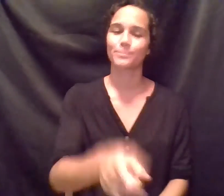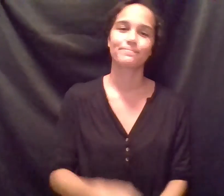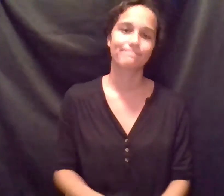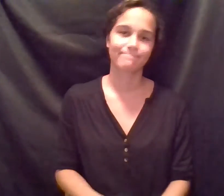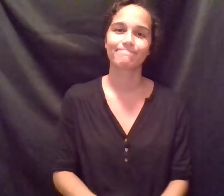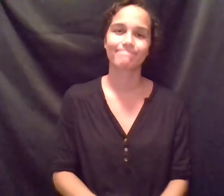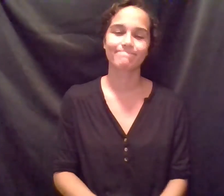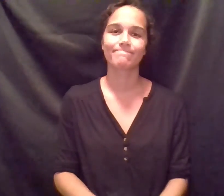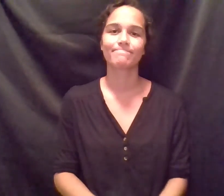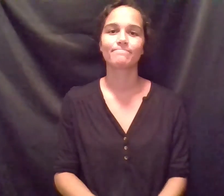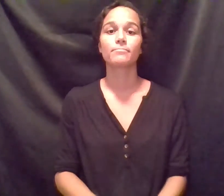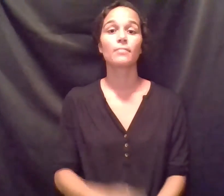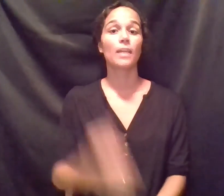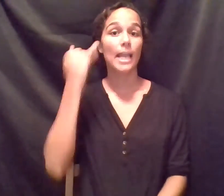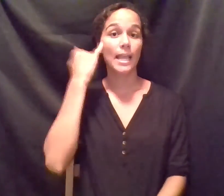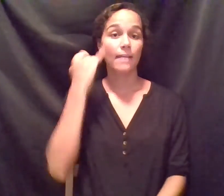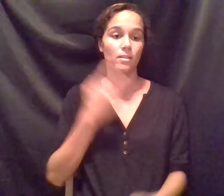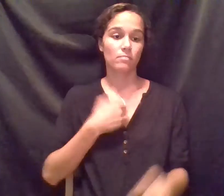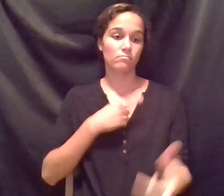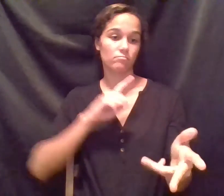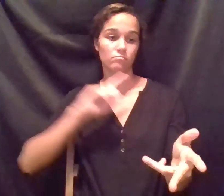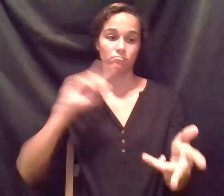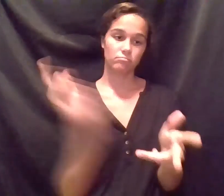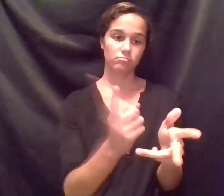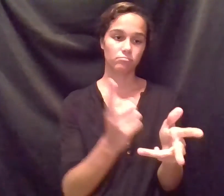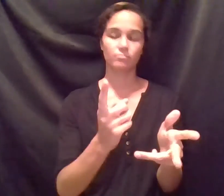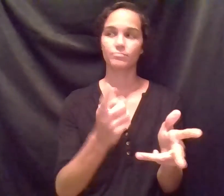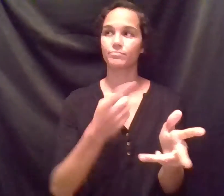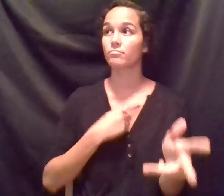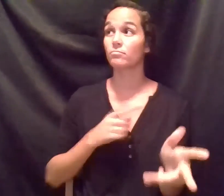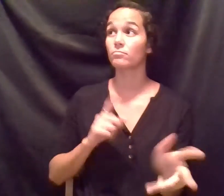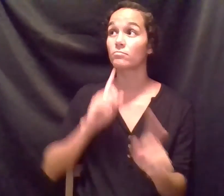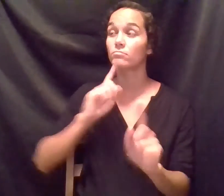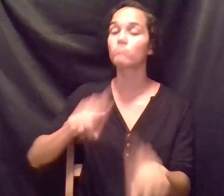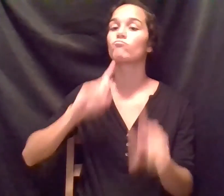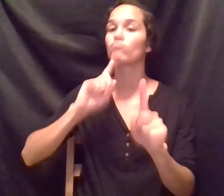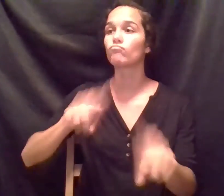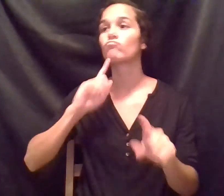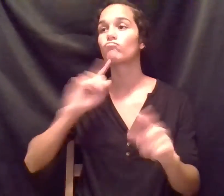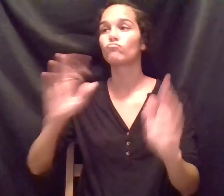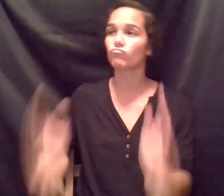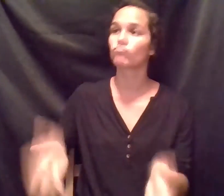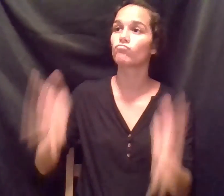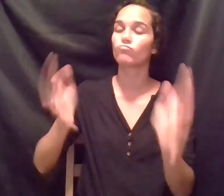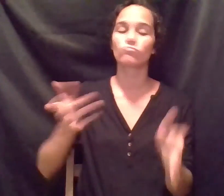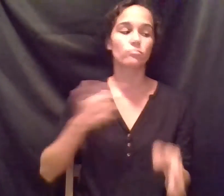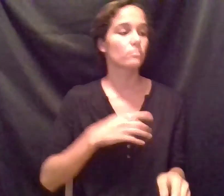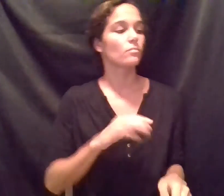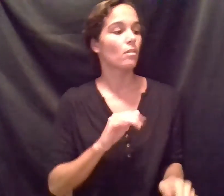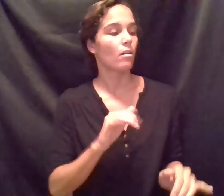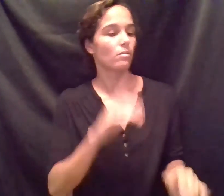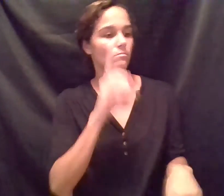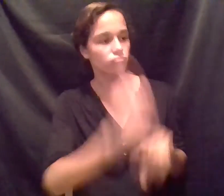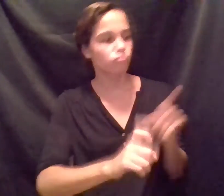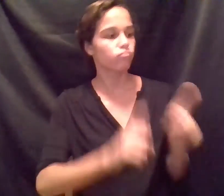talk to them, if you choose to answer their questions, you are